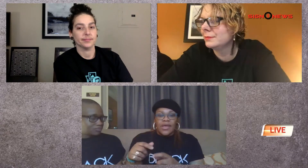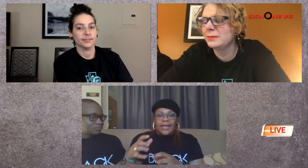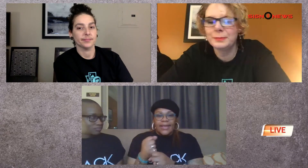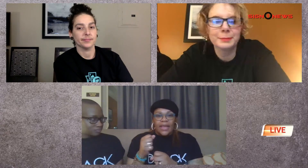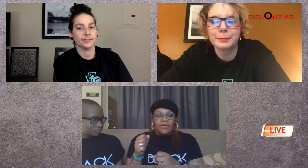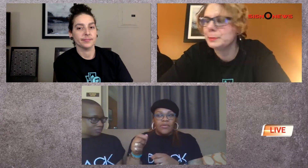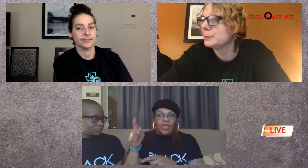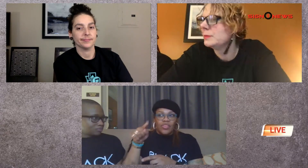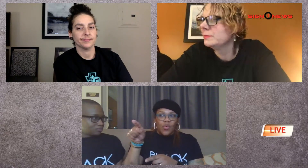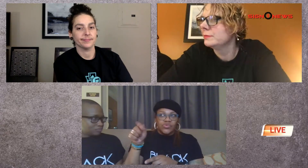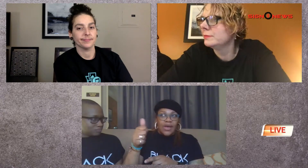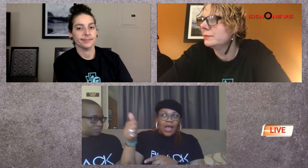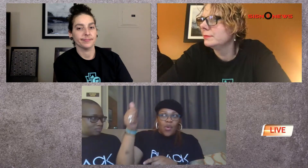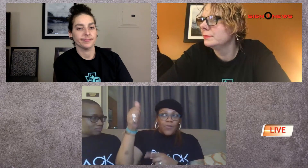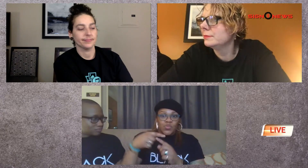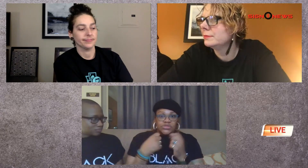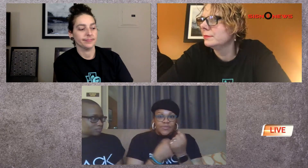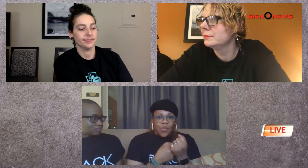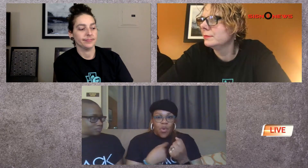ups